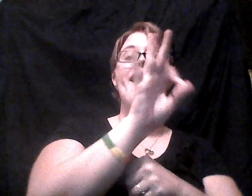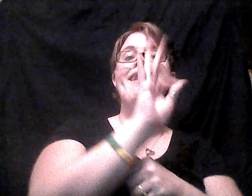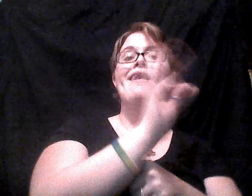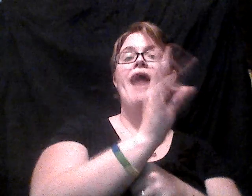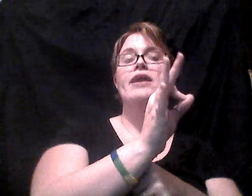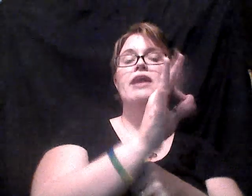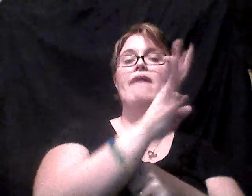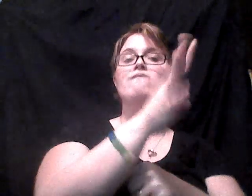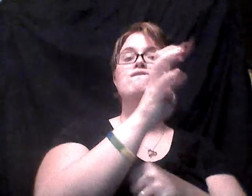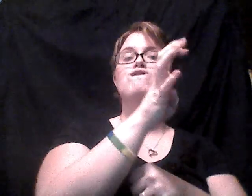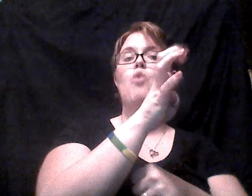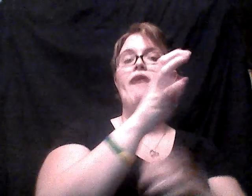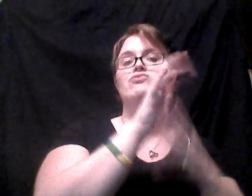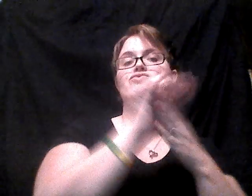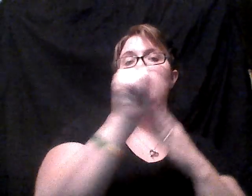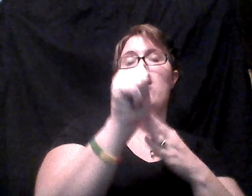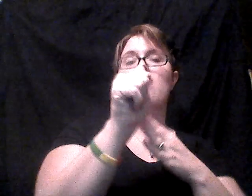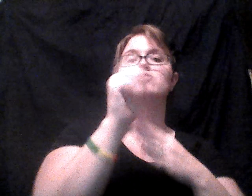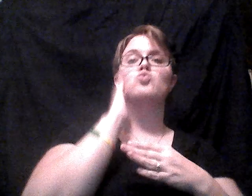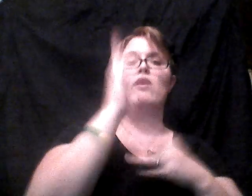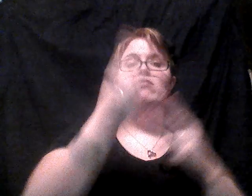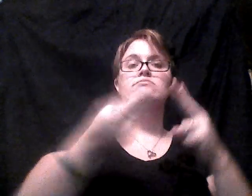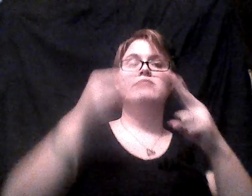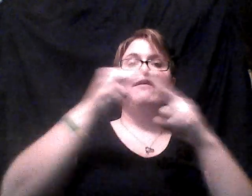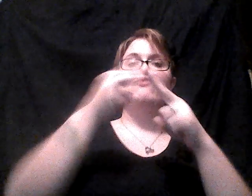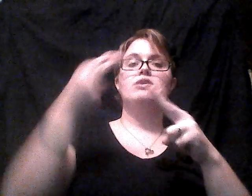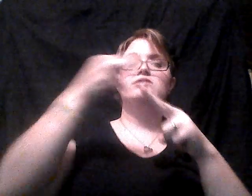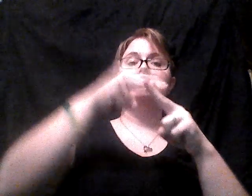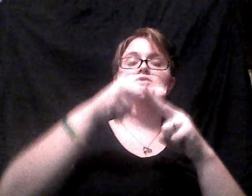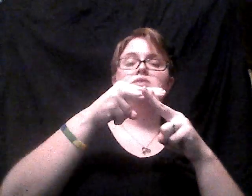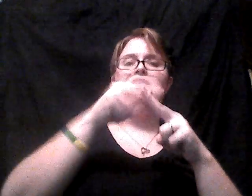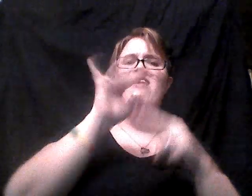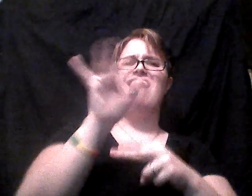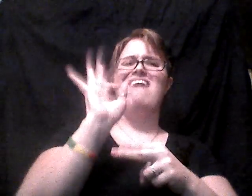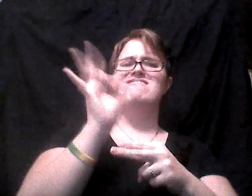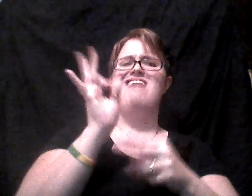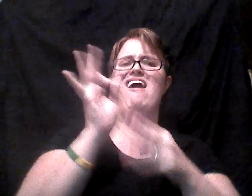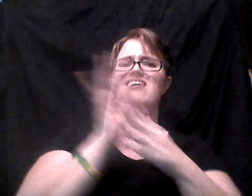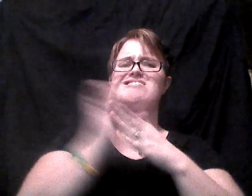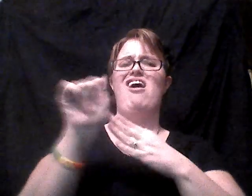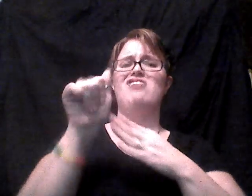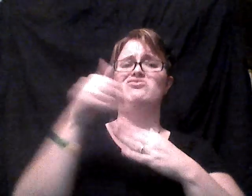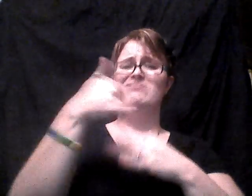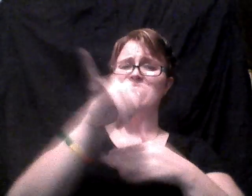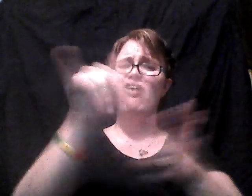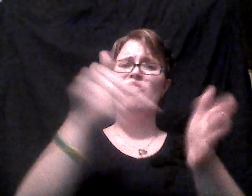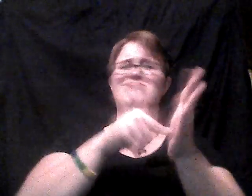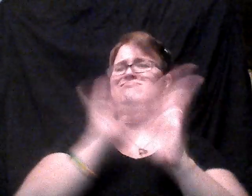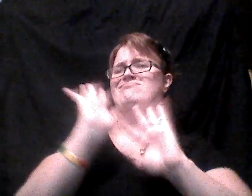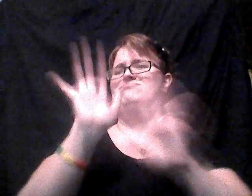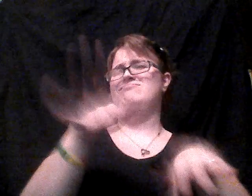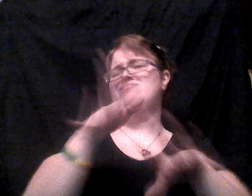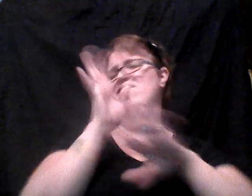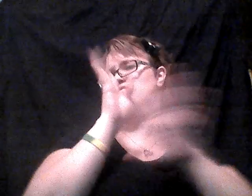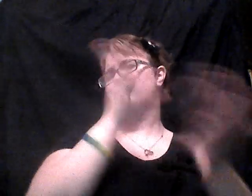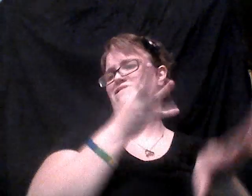$10 investment, my God, the $90 you owe me, forget about it, bro. That's great if the stock keeps going up. But